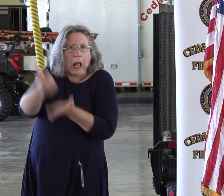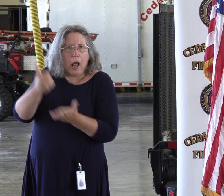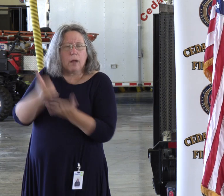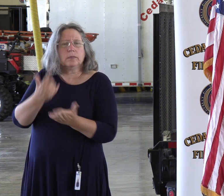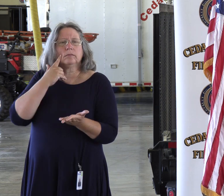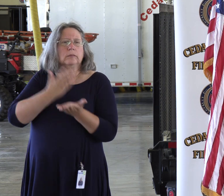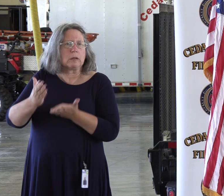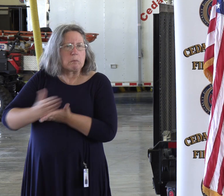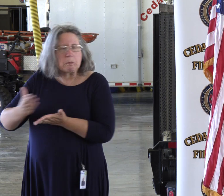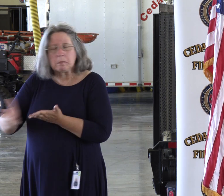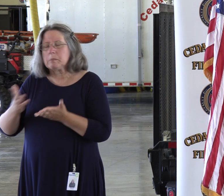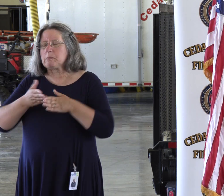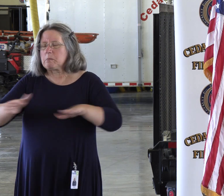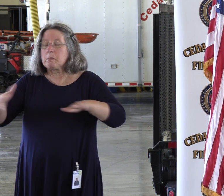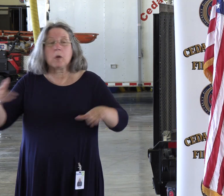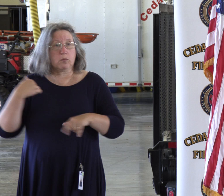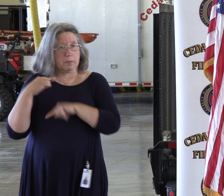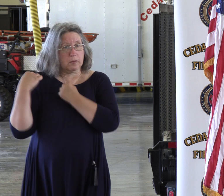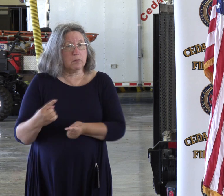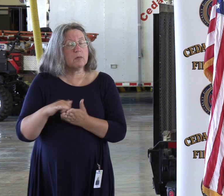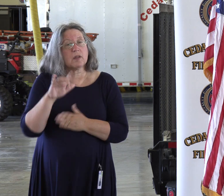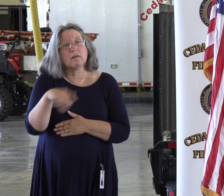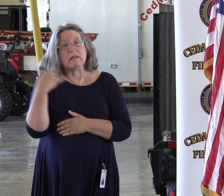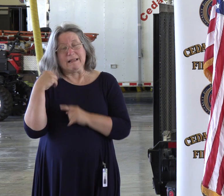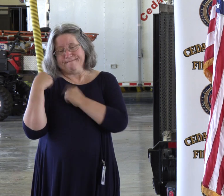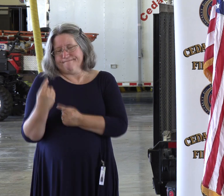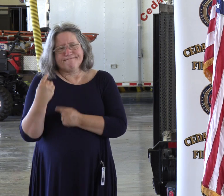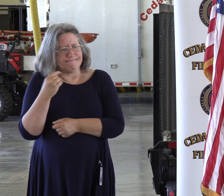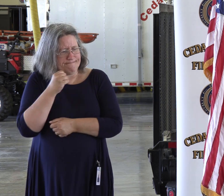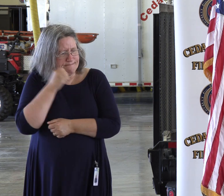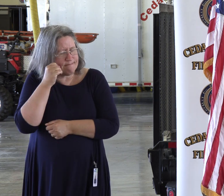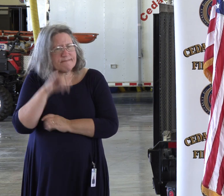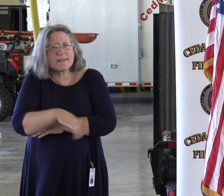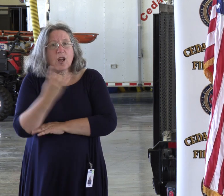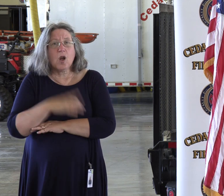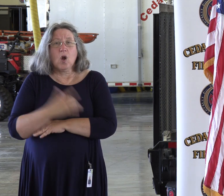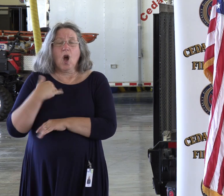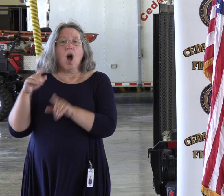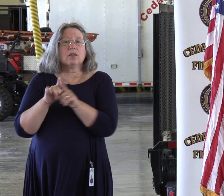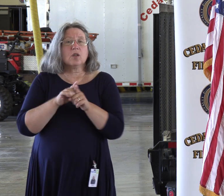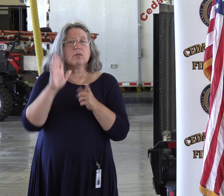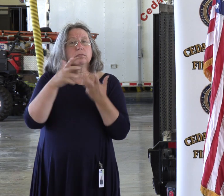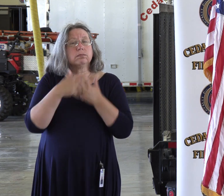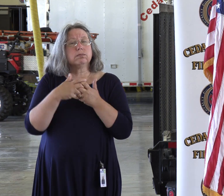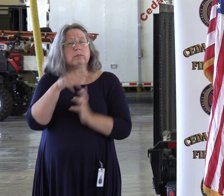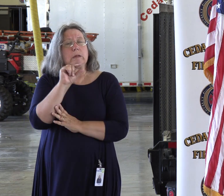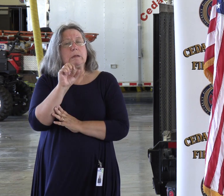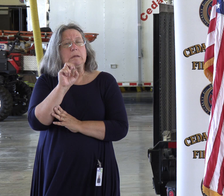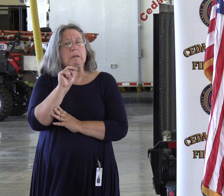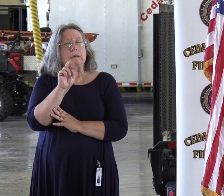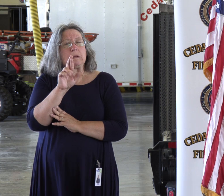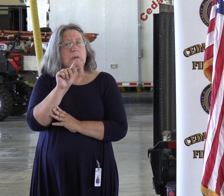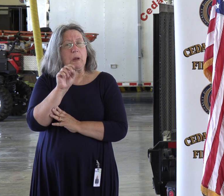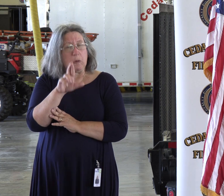help. That's what we've been doing the last 2 days. We also delivered upwards of 60 generators to people in need and some businesses